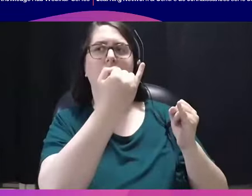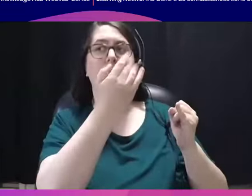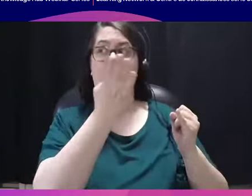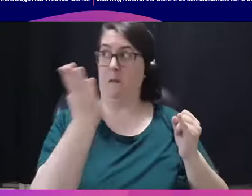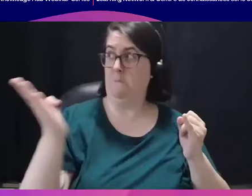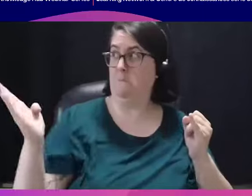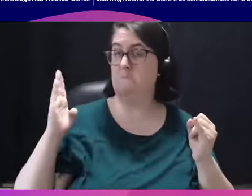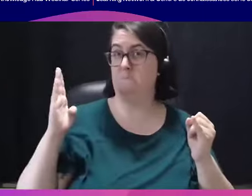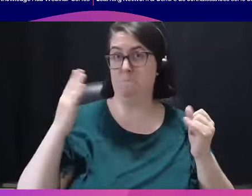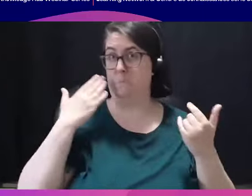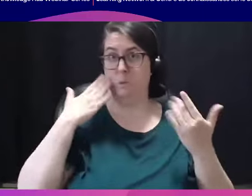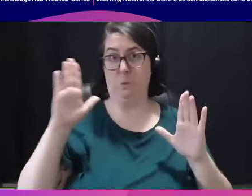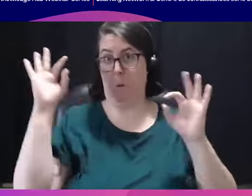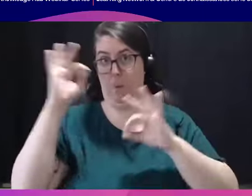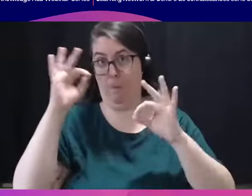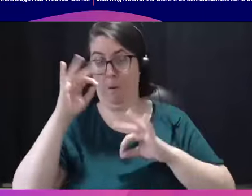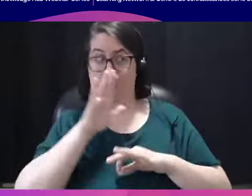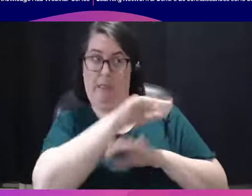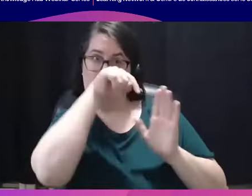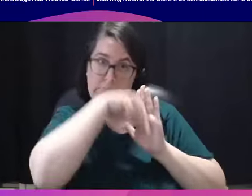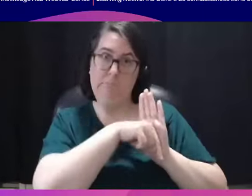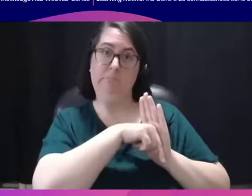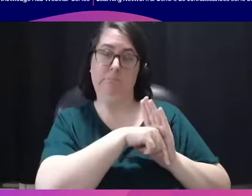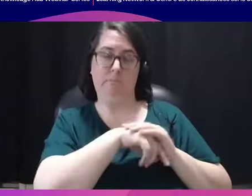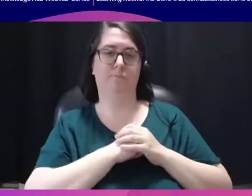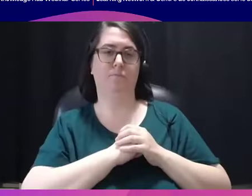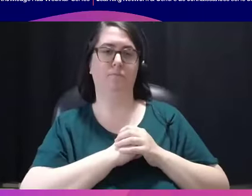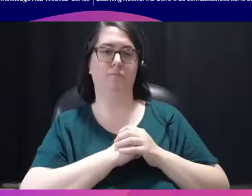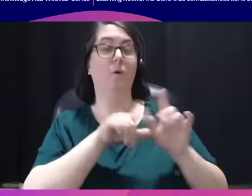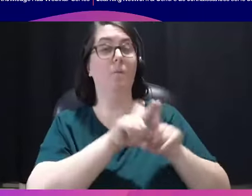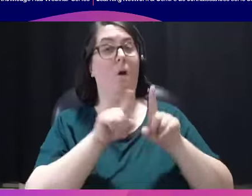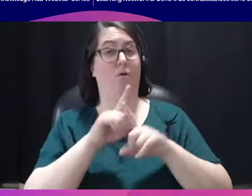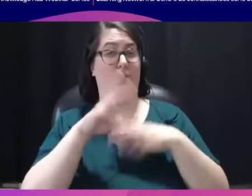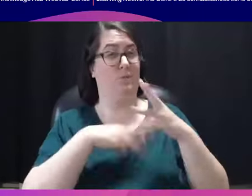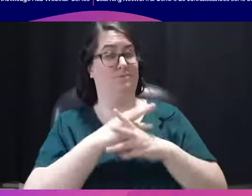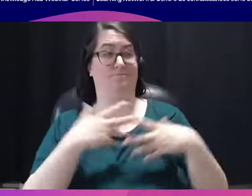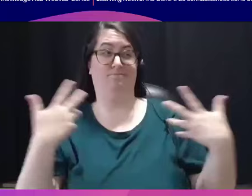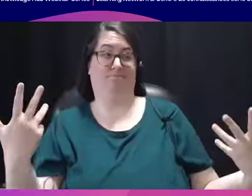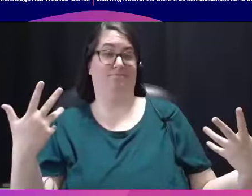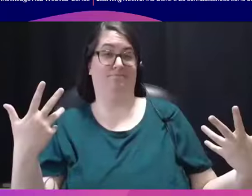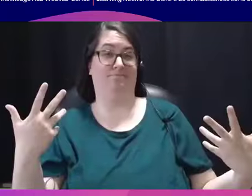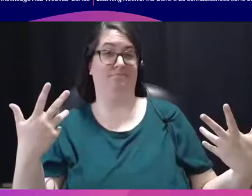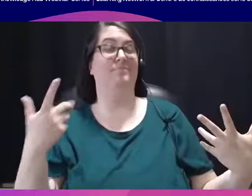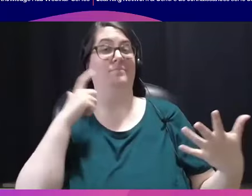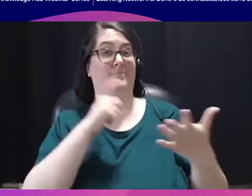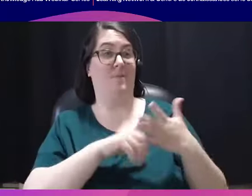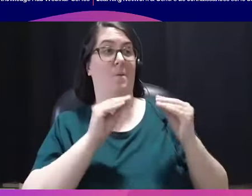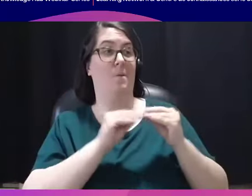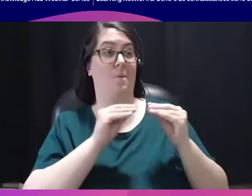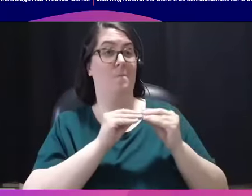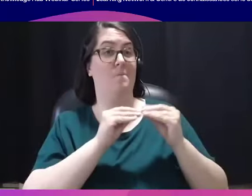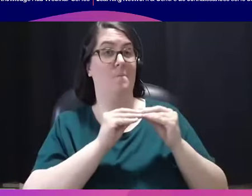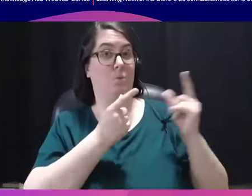often known in mainstream media. As well, the reality is that there also has been greater polarization within the